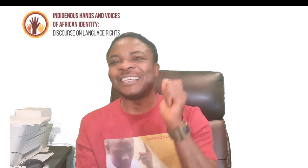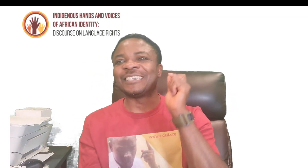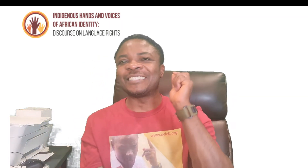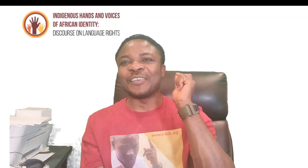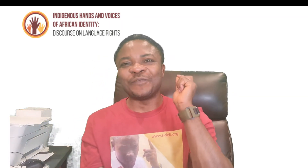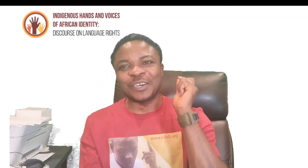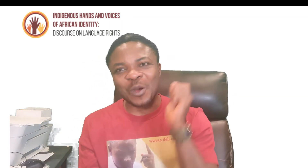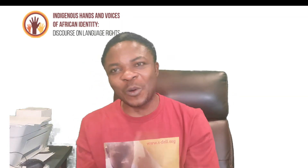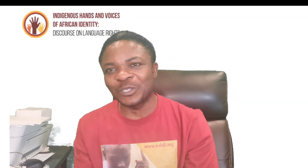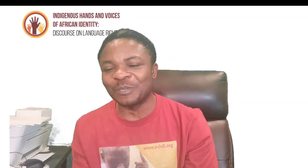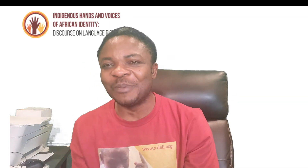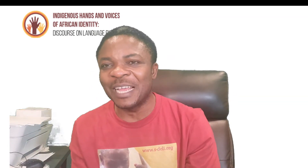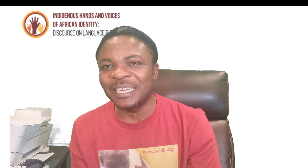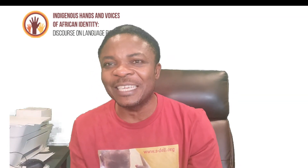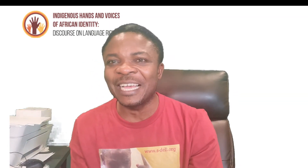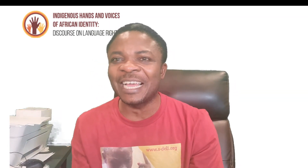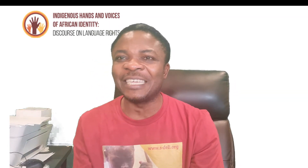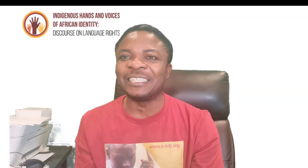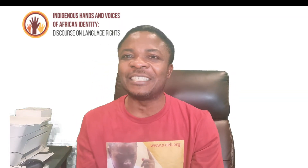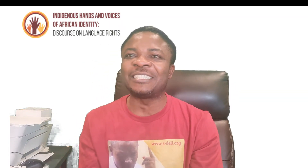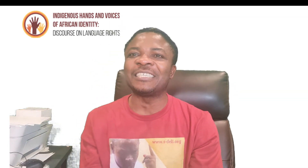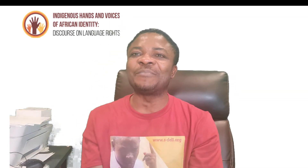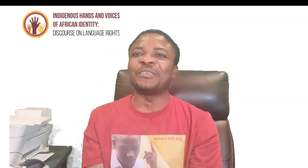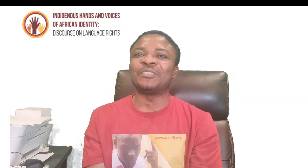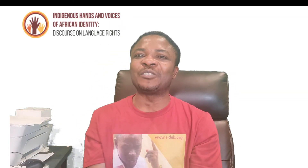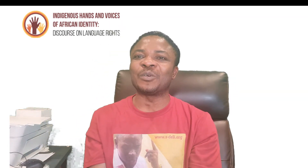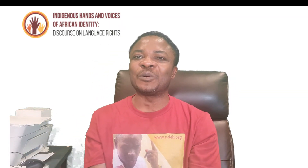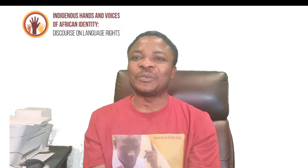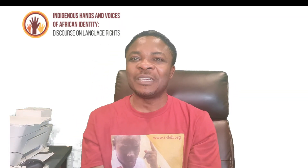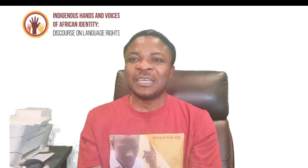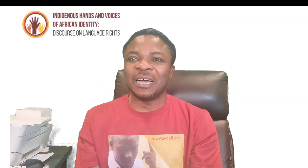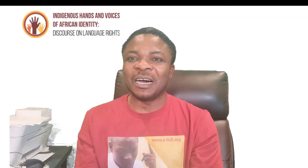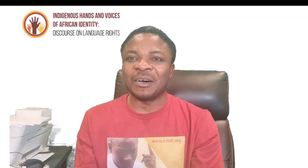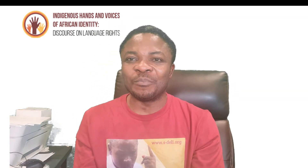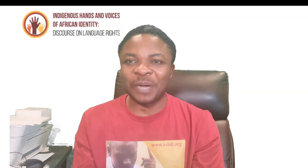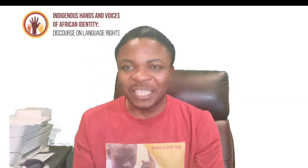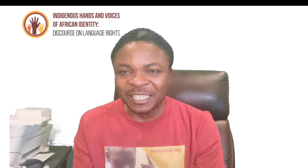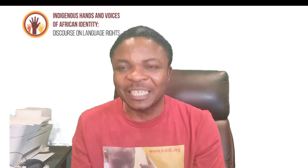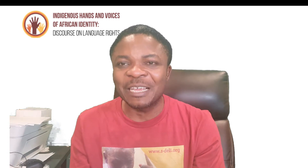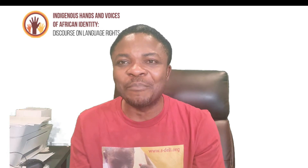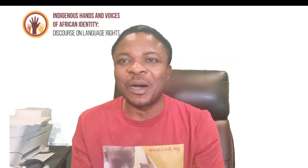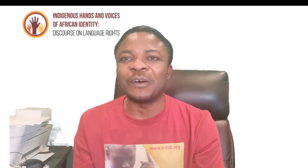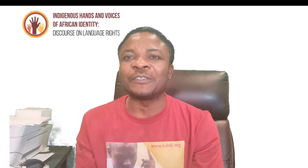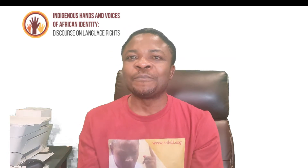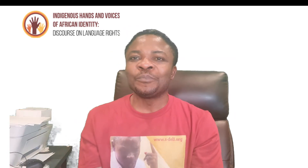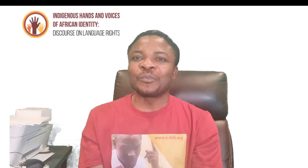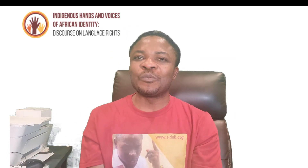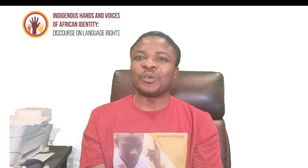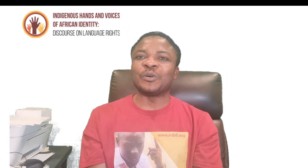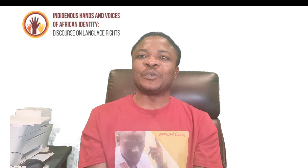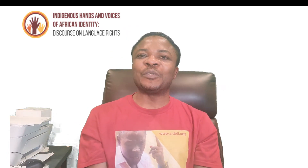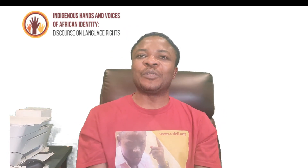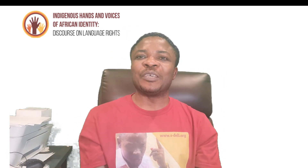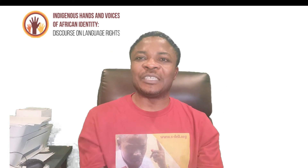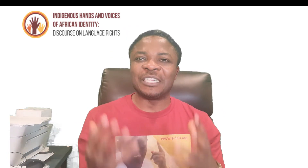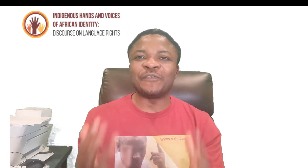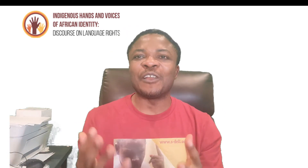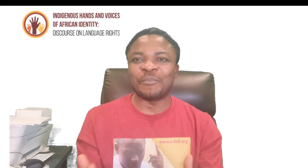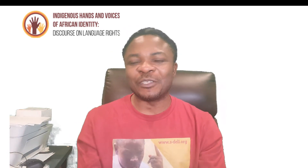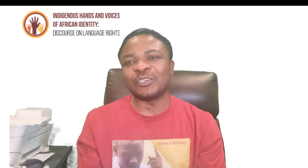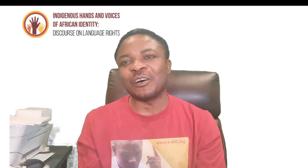Nakasela is a very awesome lady, and she's been so passionate about